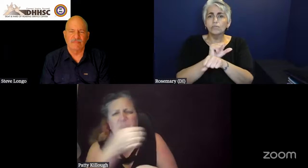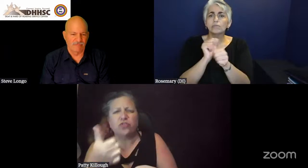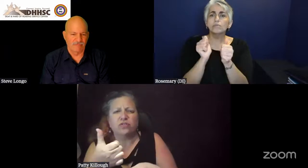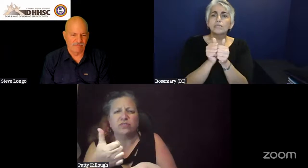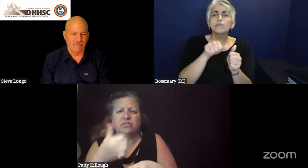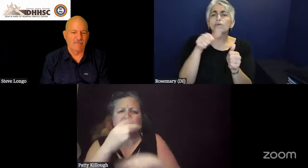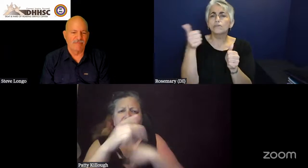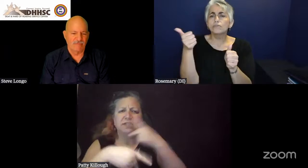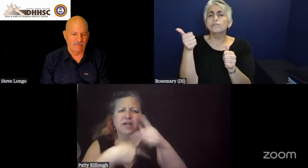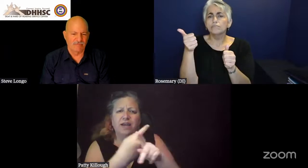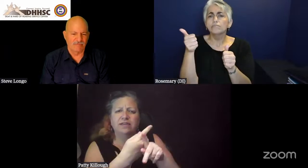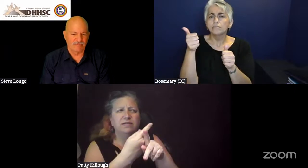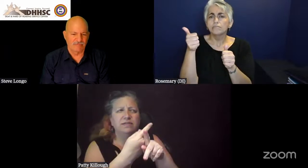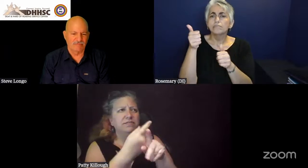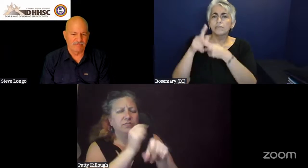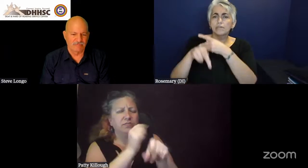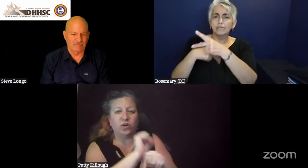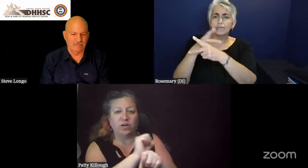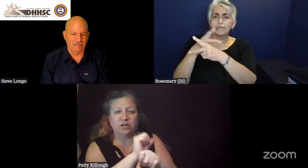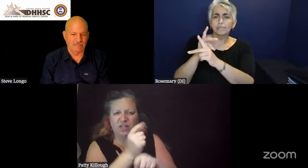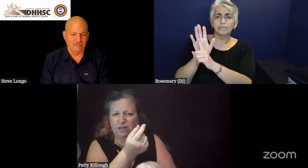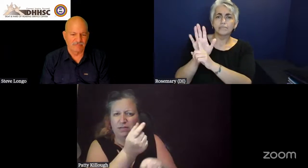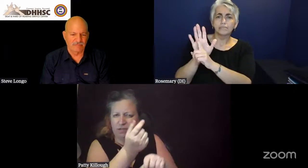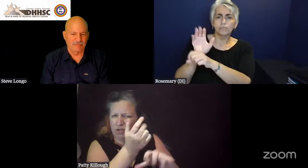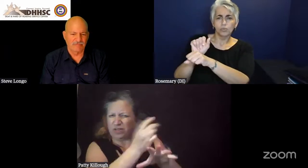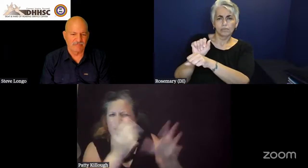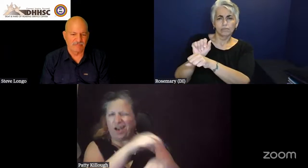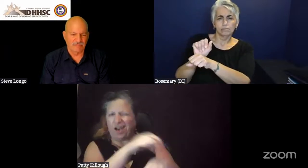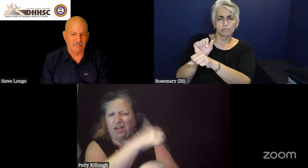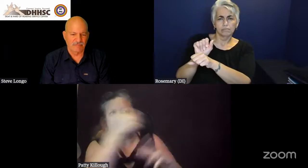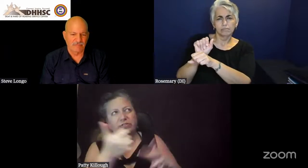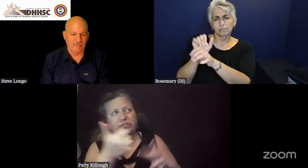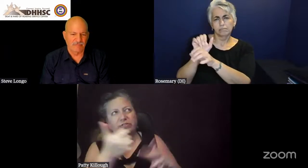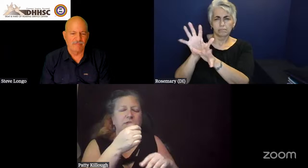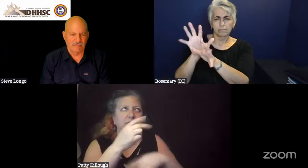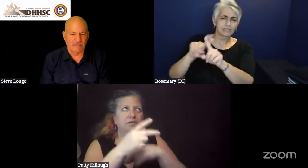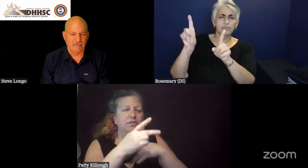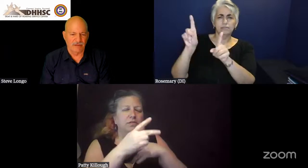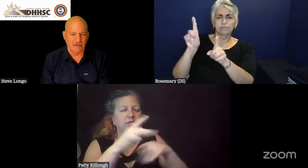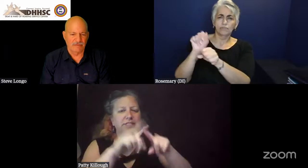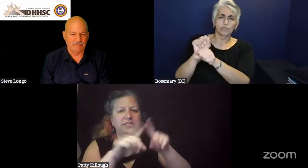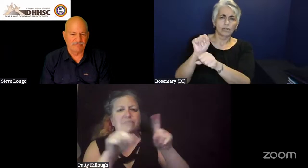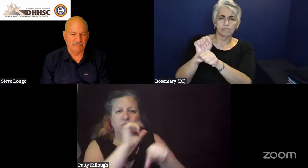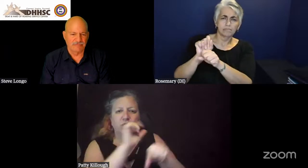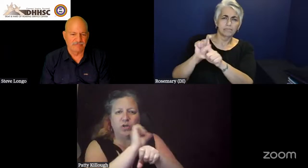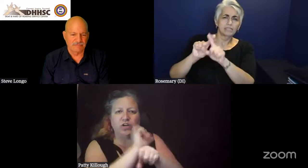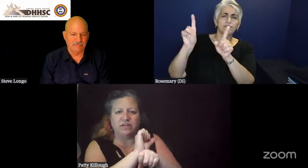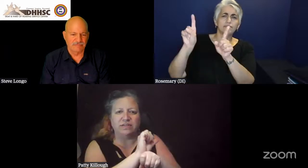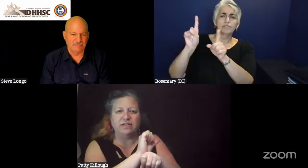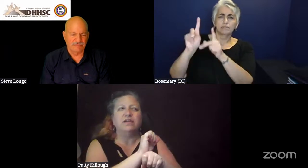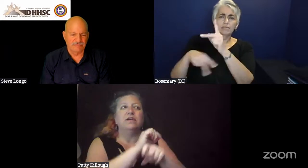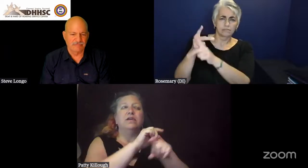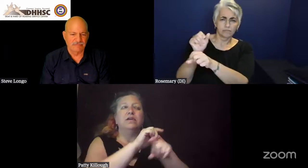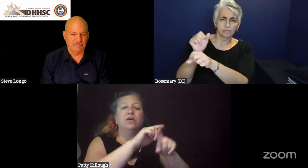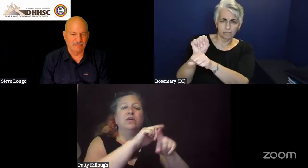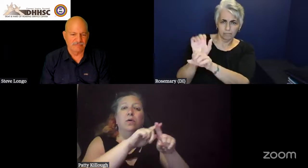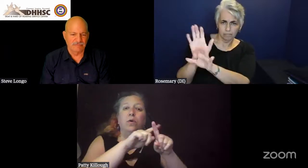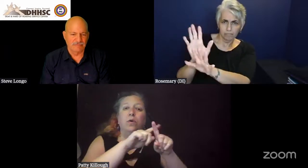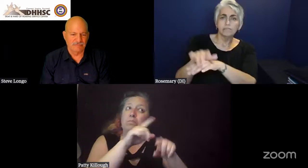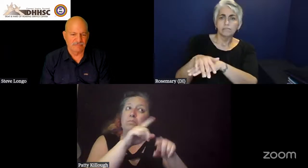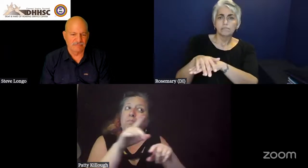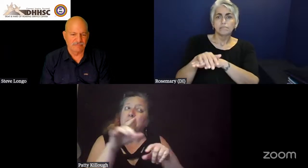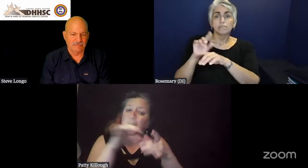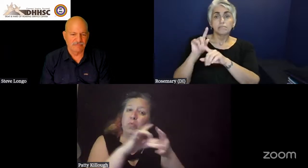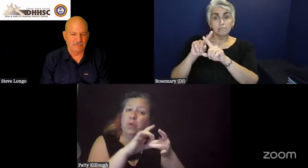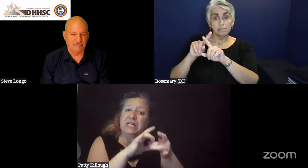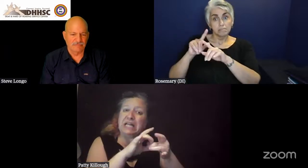time with another kind of career, a different job,